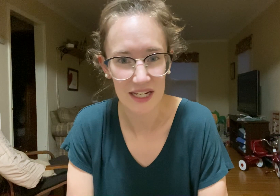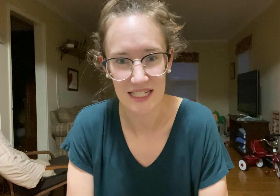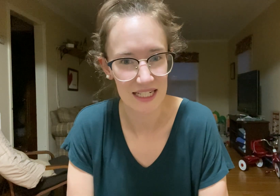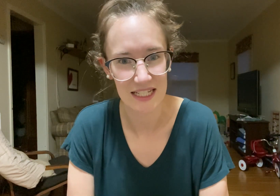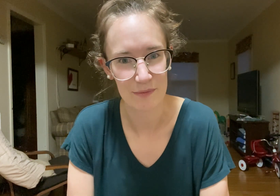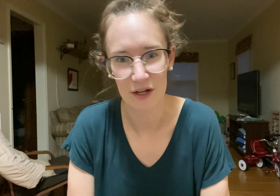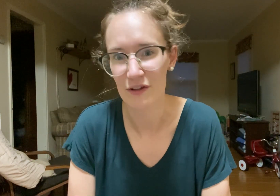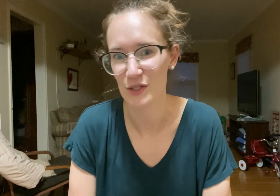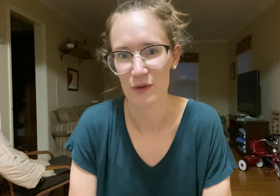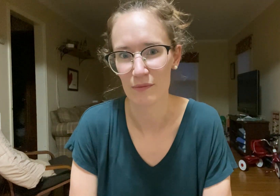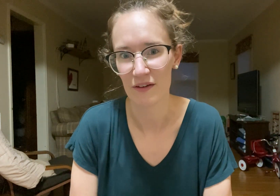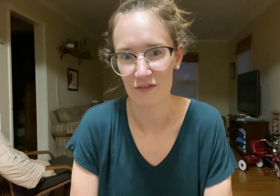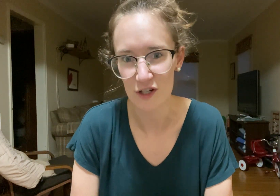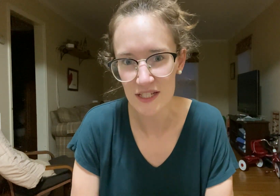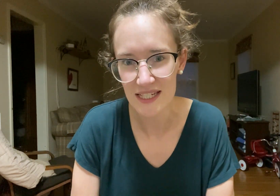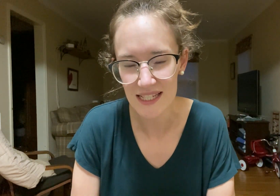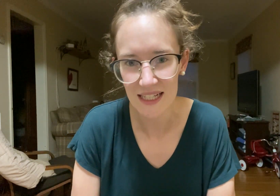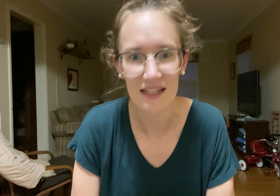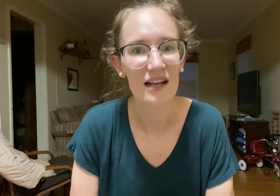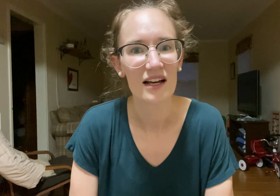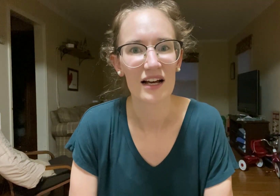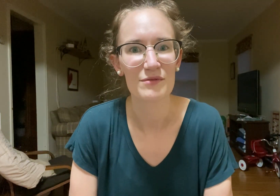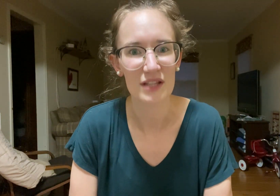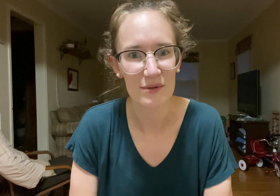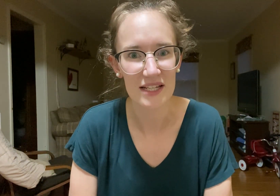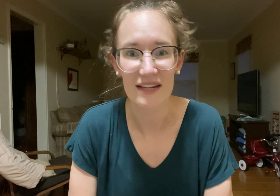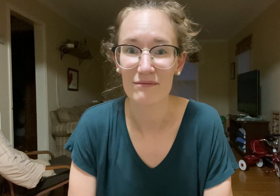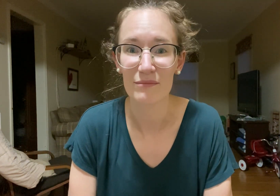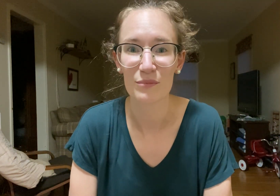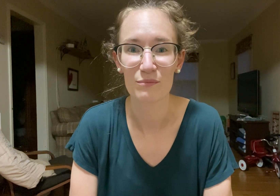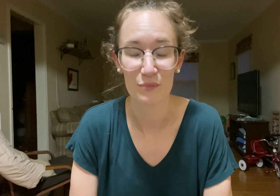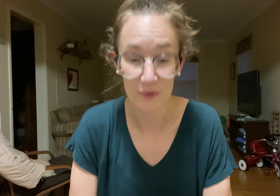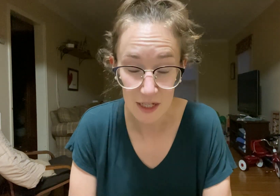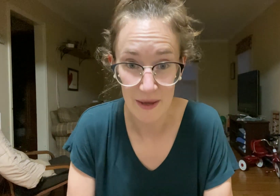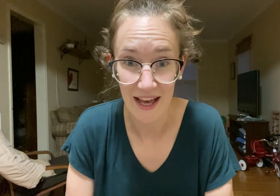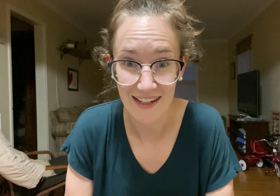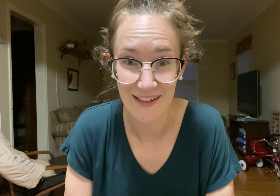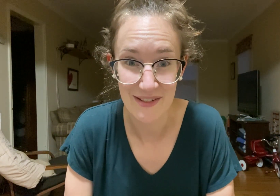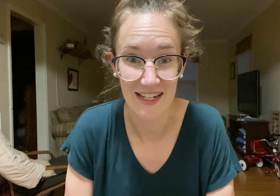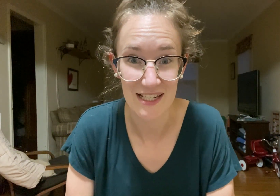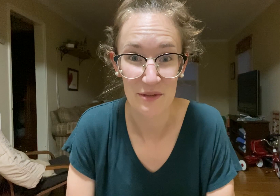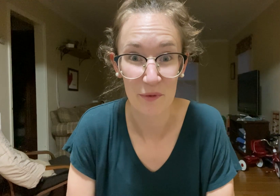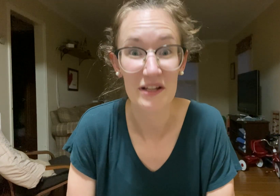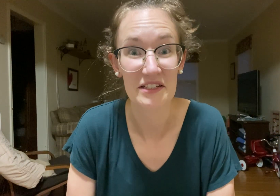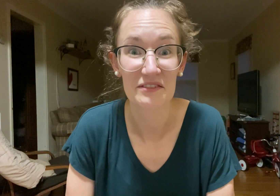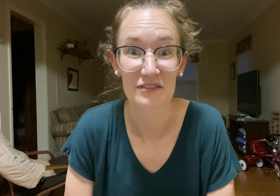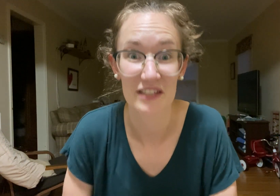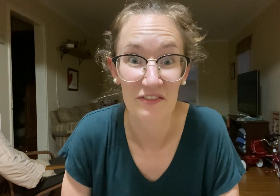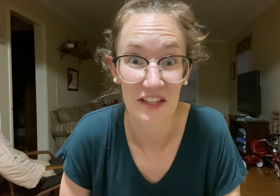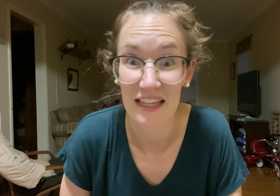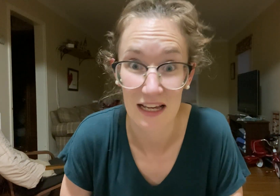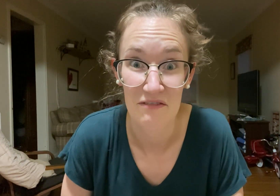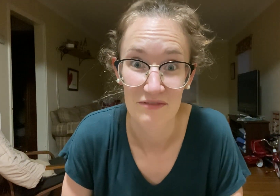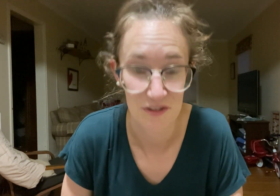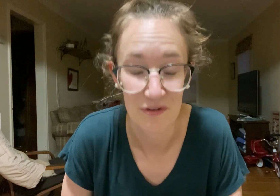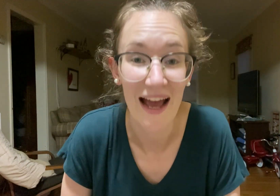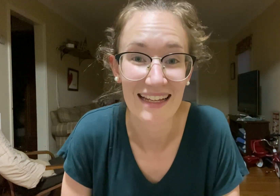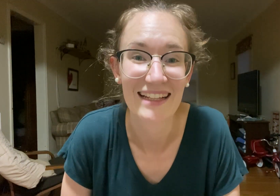didn't experience with my first son. So that was getting pretty bad. I was getting to the point of definitely like crying